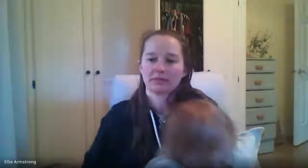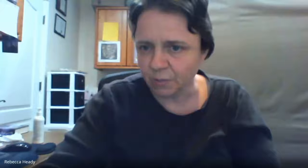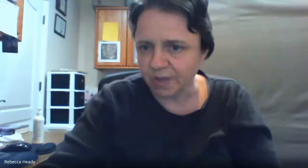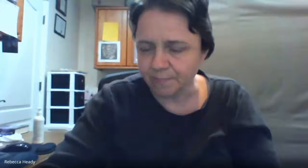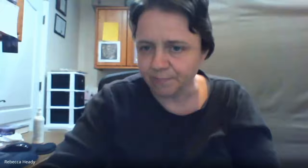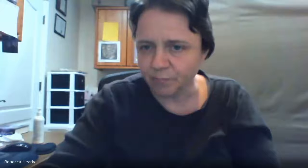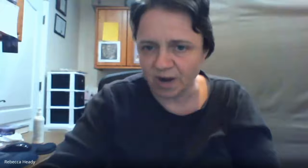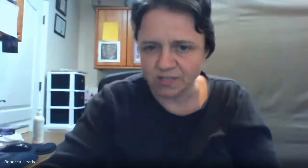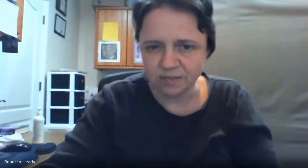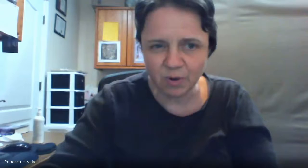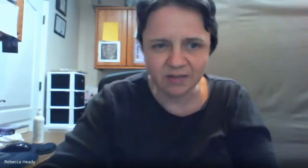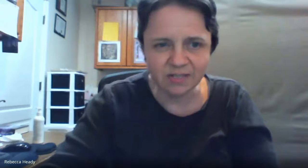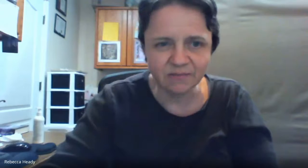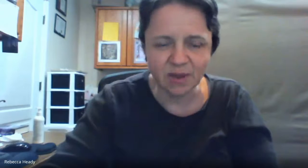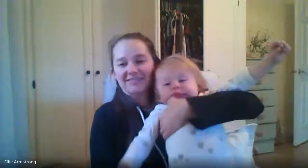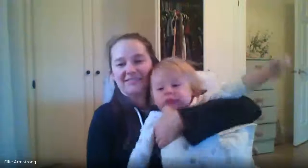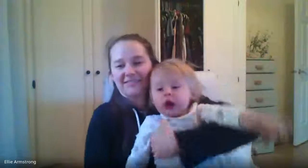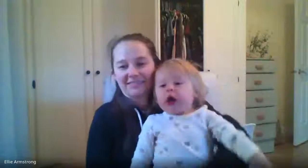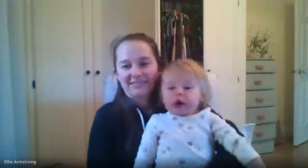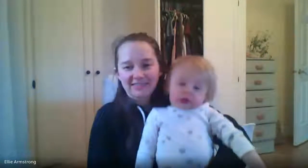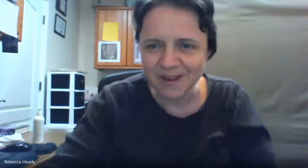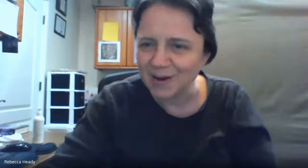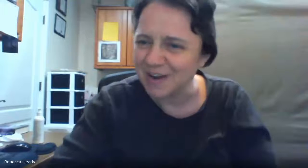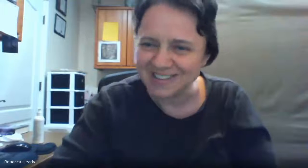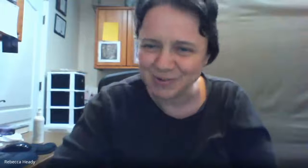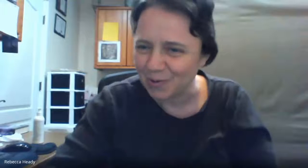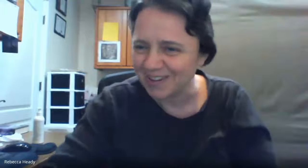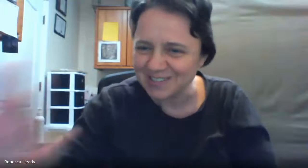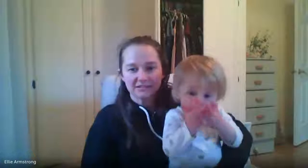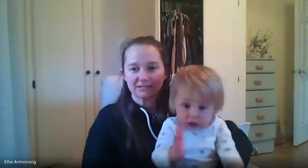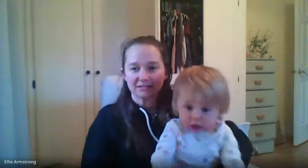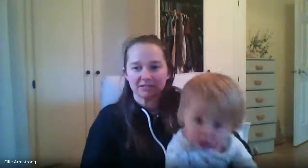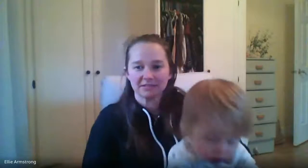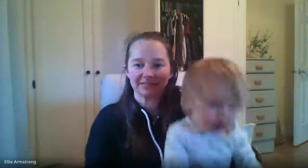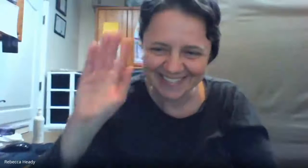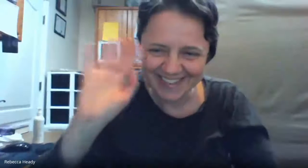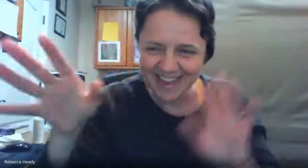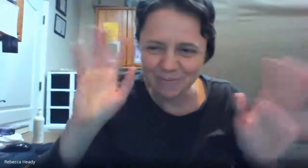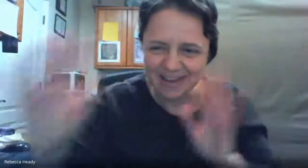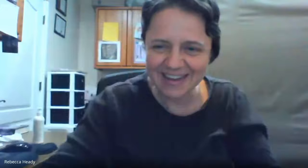So yeah, practice at the time in front of the mirror, practice recording yourself. Hi,